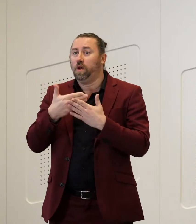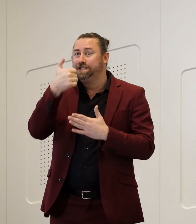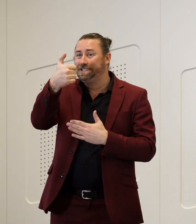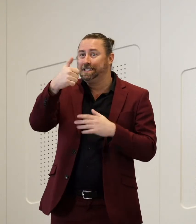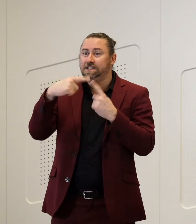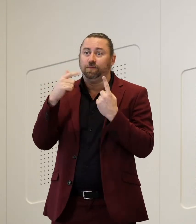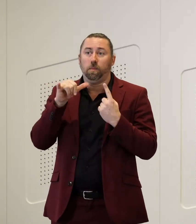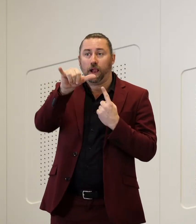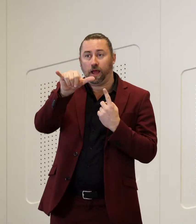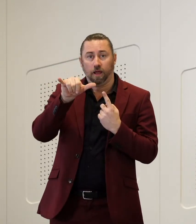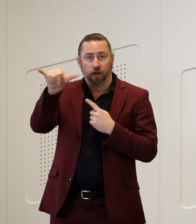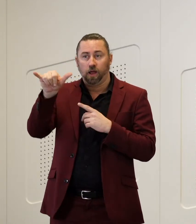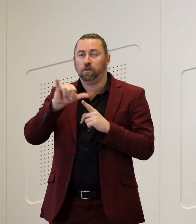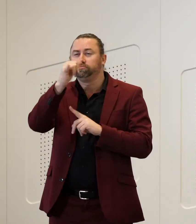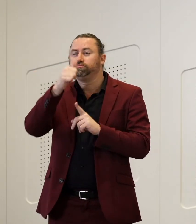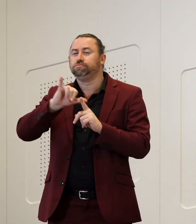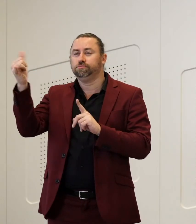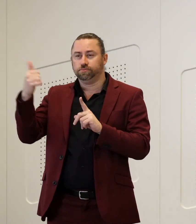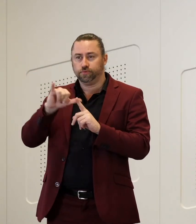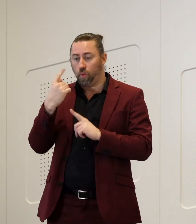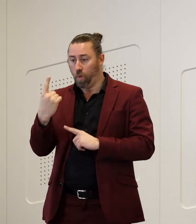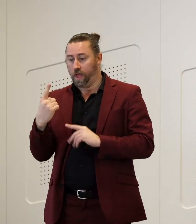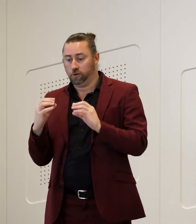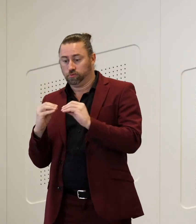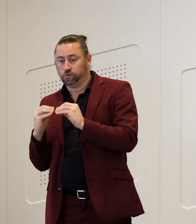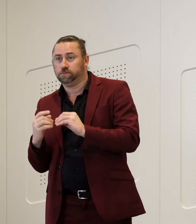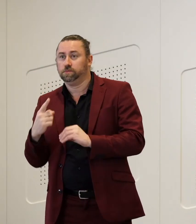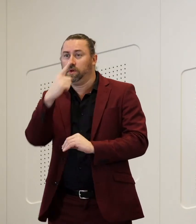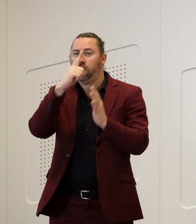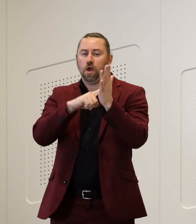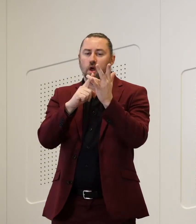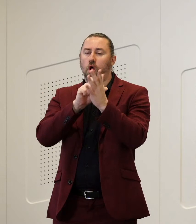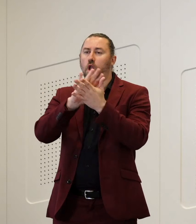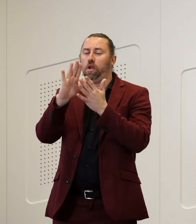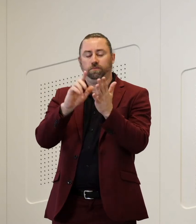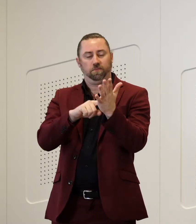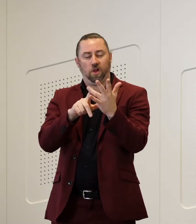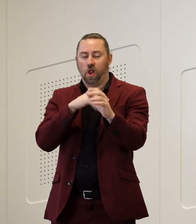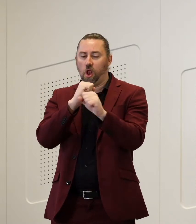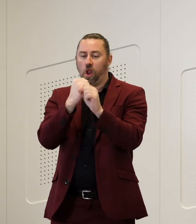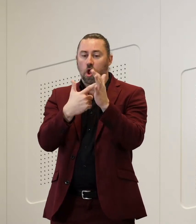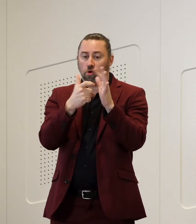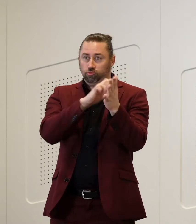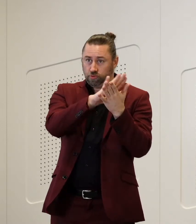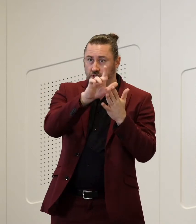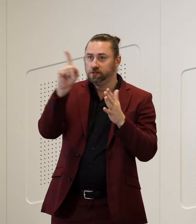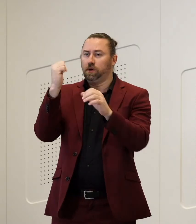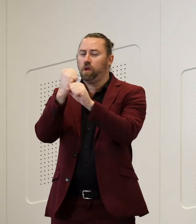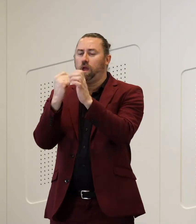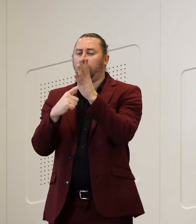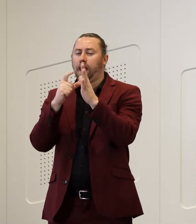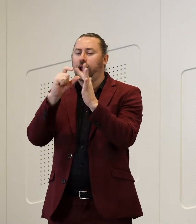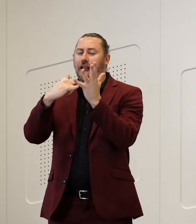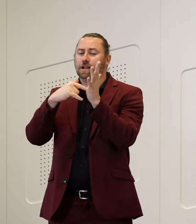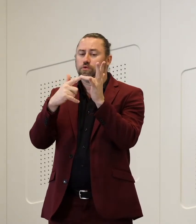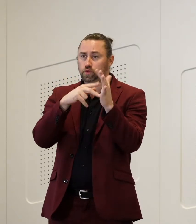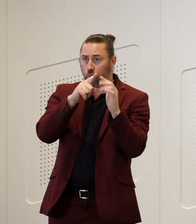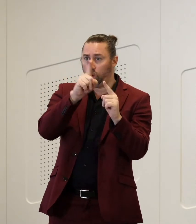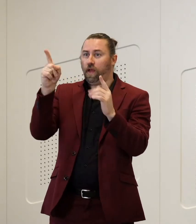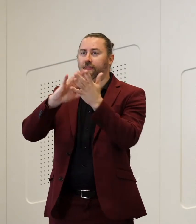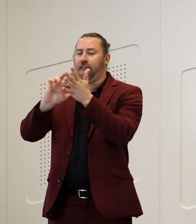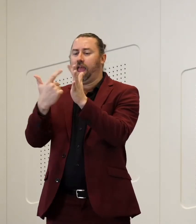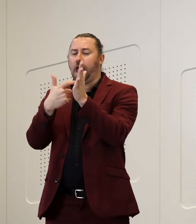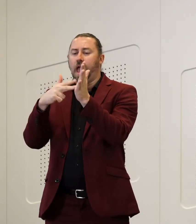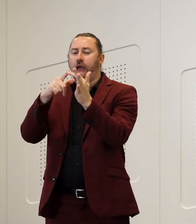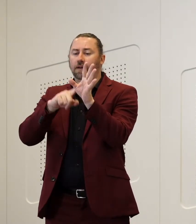period between Brisbane, Longreach, Gladstone and Hervey Bay. The Chief Health Officer and the Health Minister